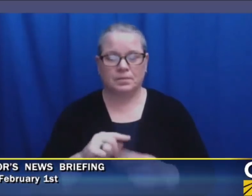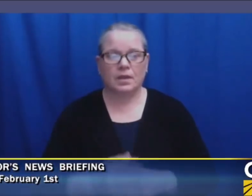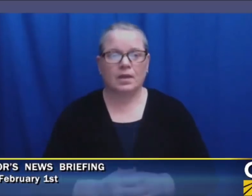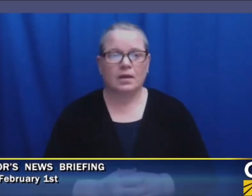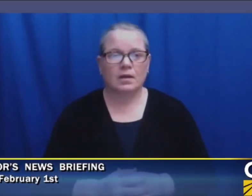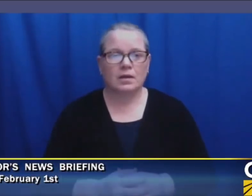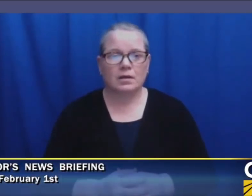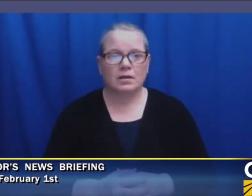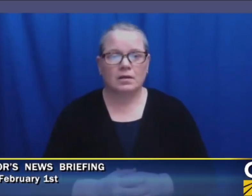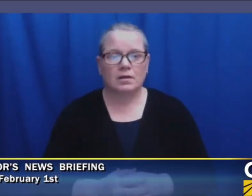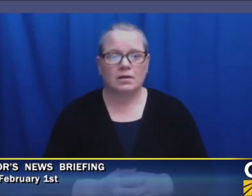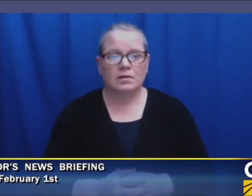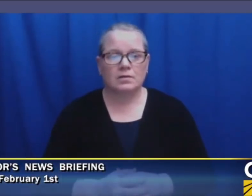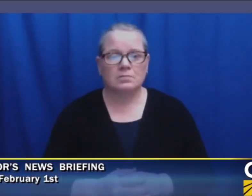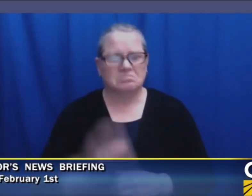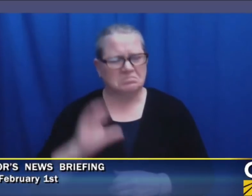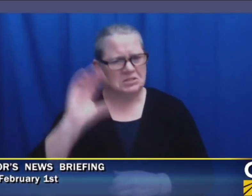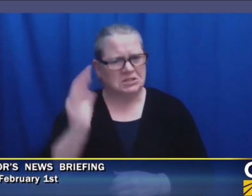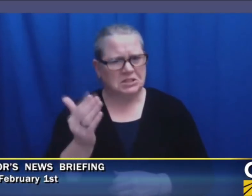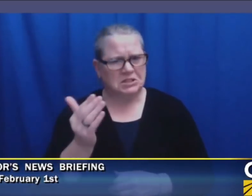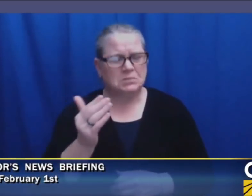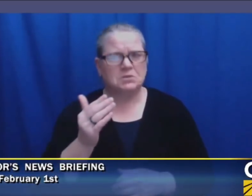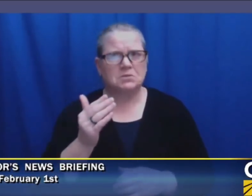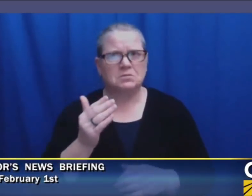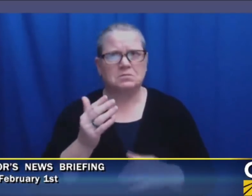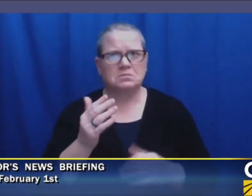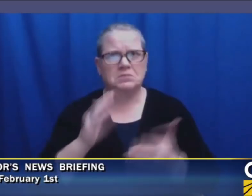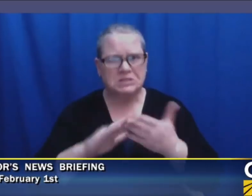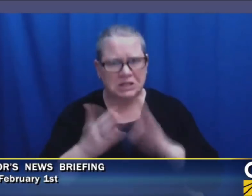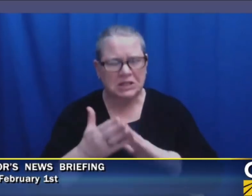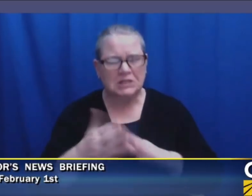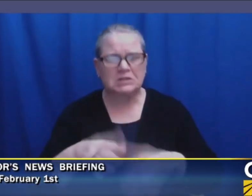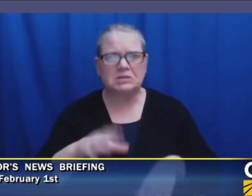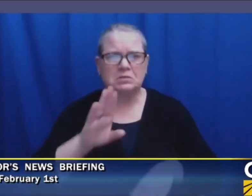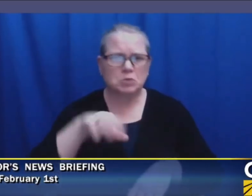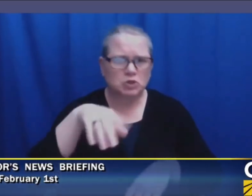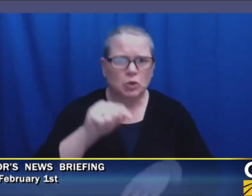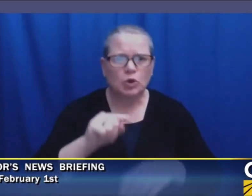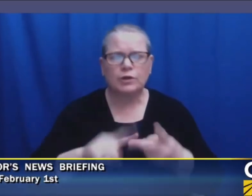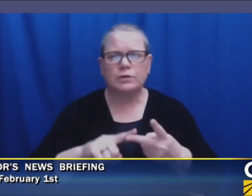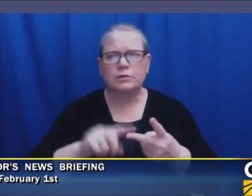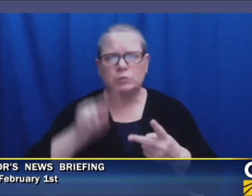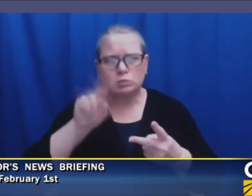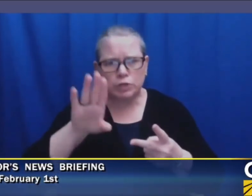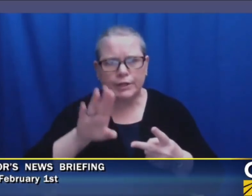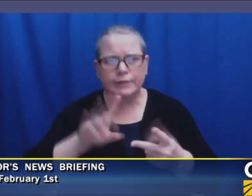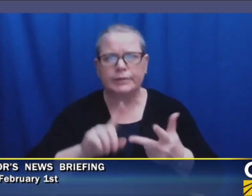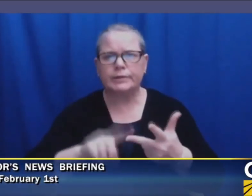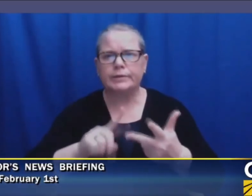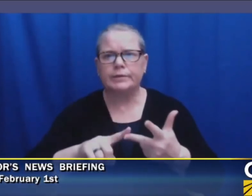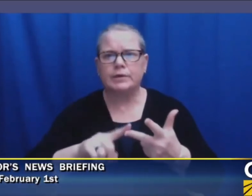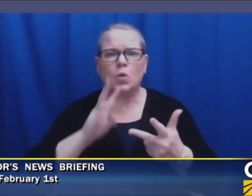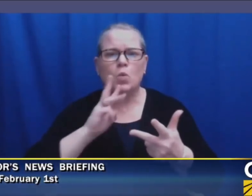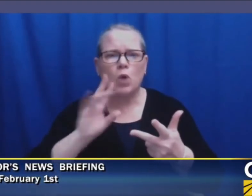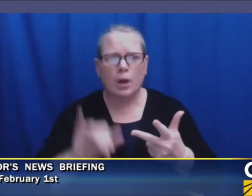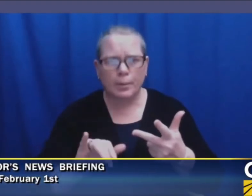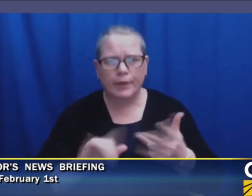of cities, Bridgeport, New Britain, Waterbury, Bristol, that are in the lower percentages